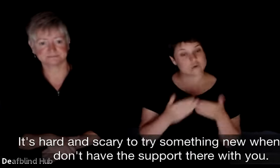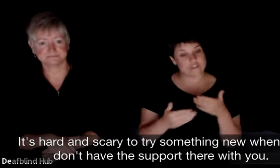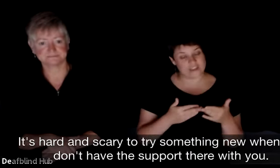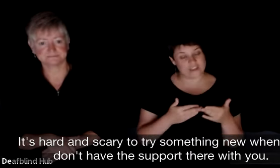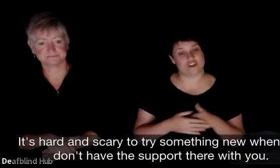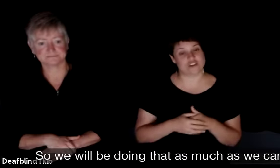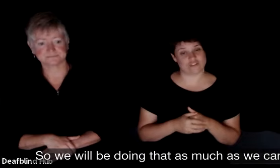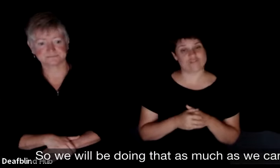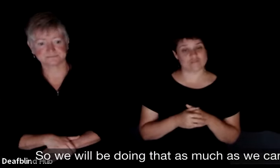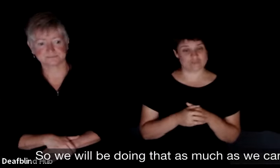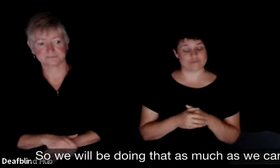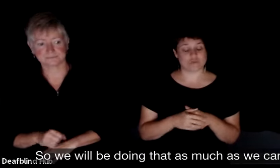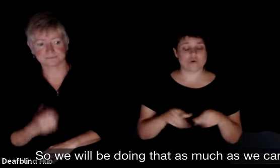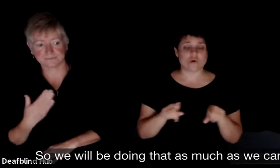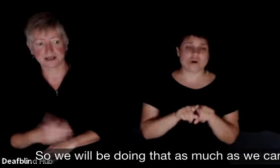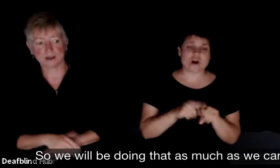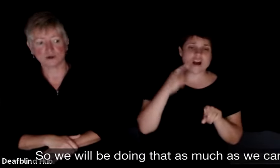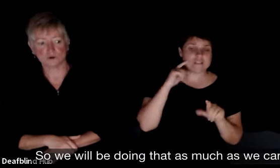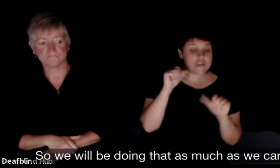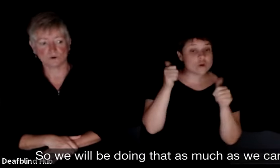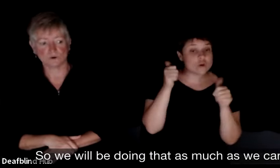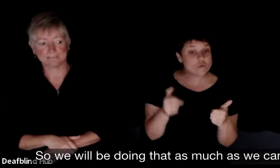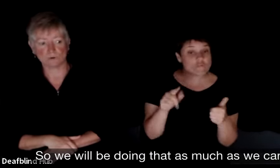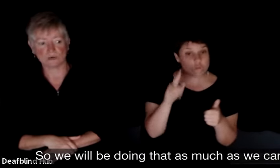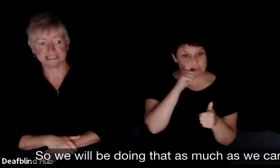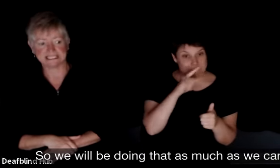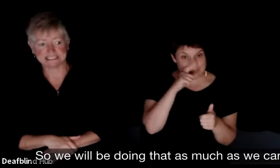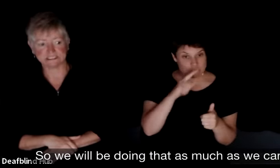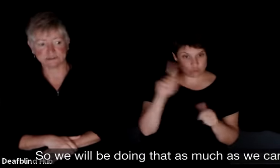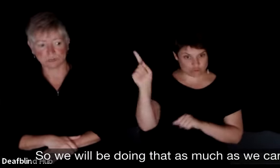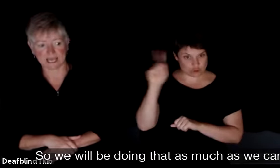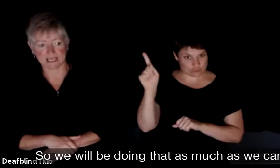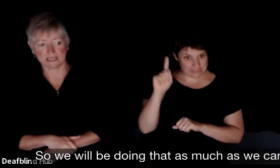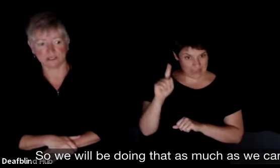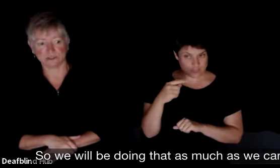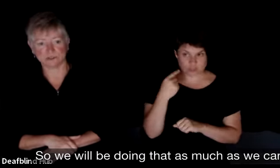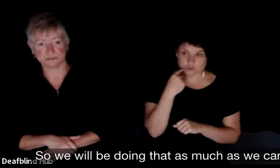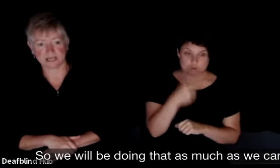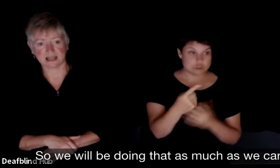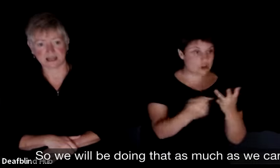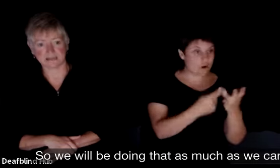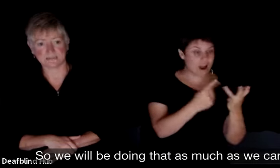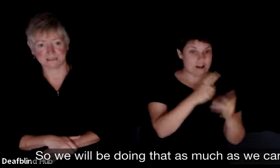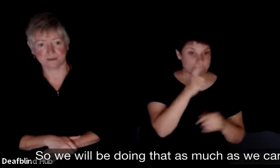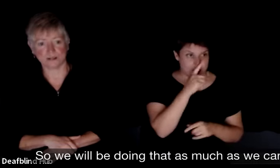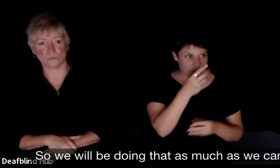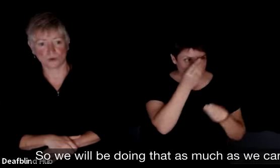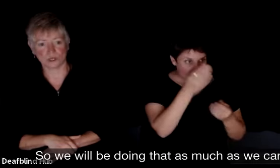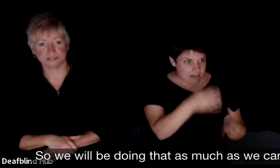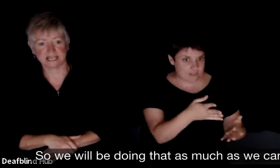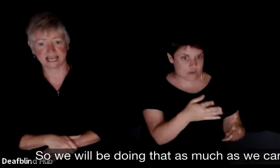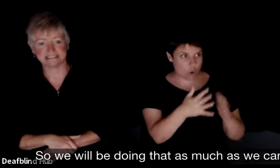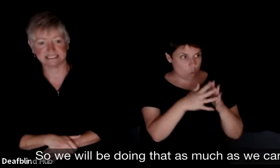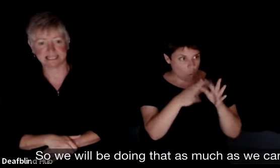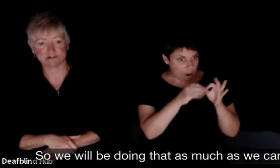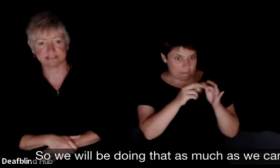will be good for people that attended today to tell other people that it worked and